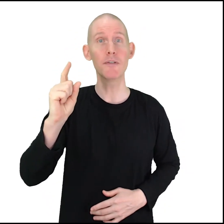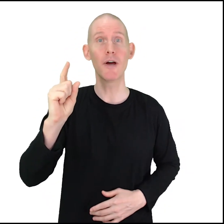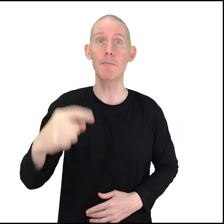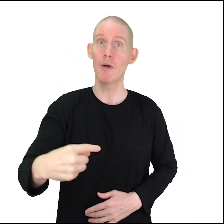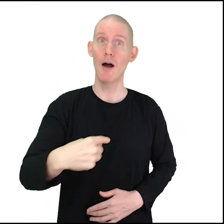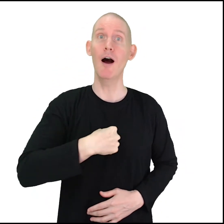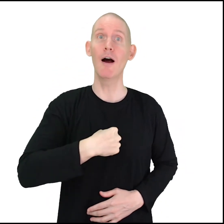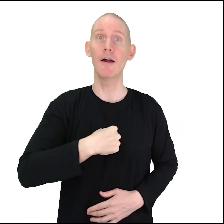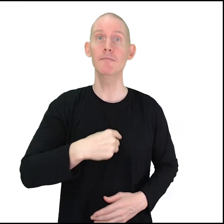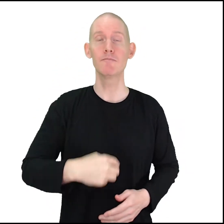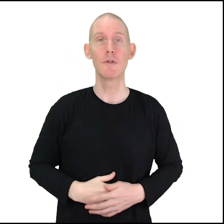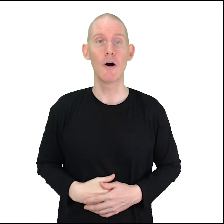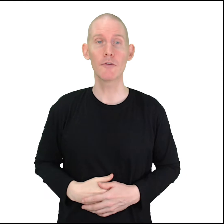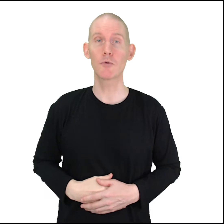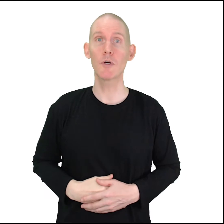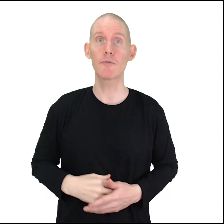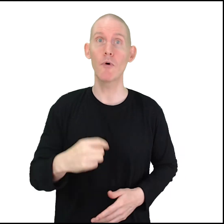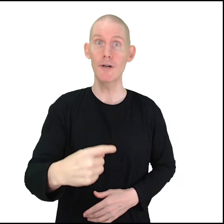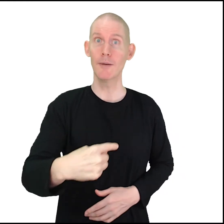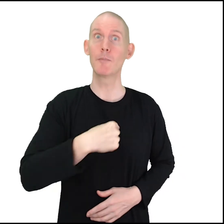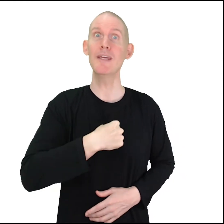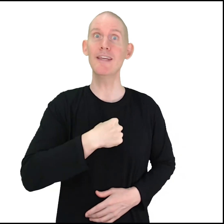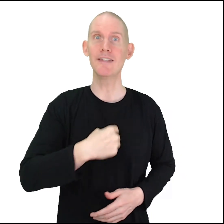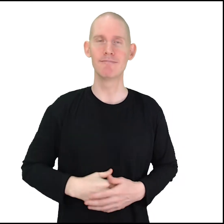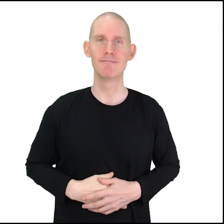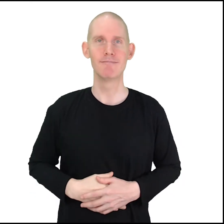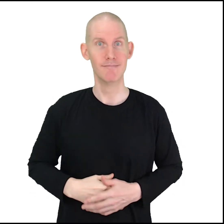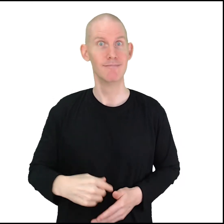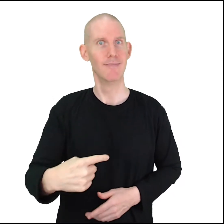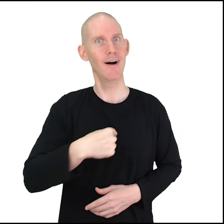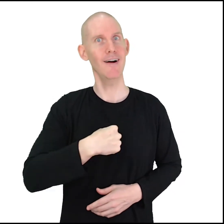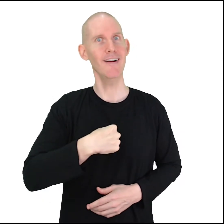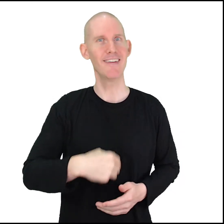time. I also works for me. I